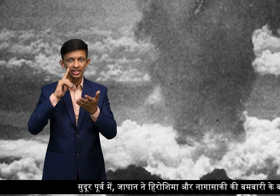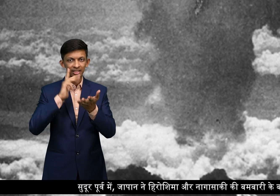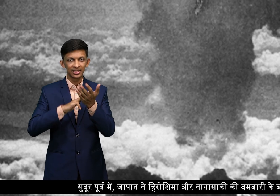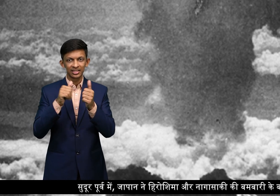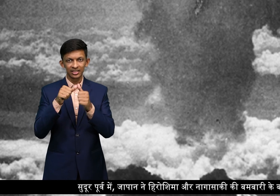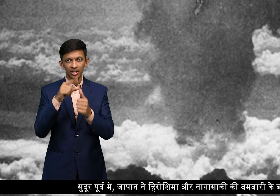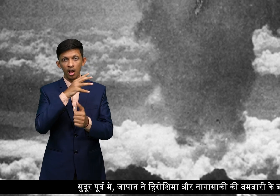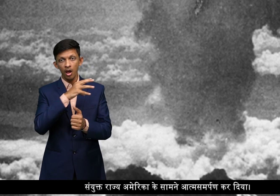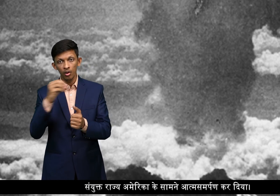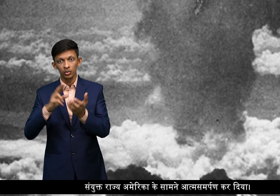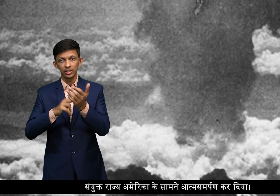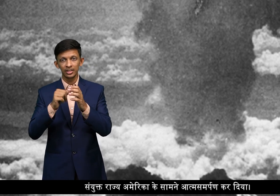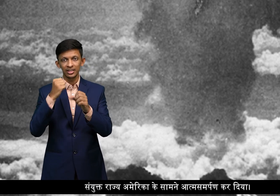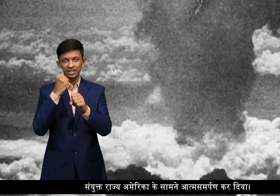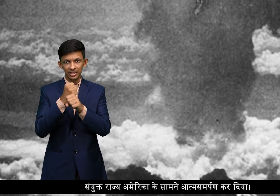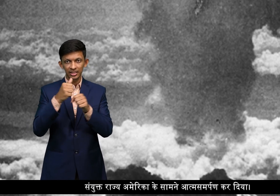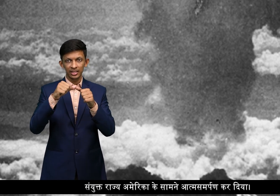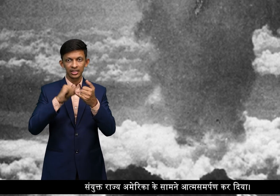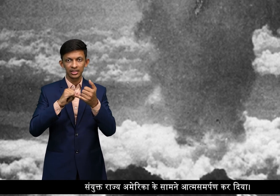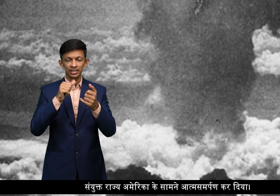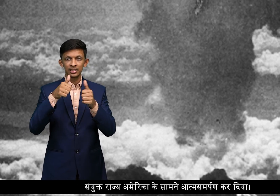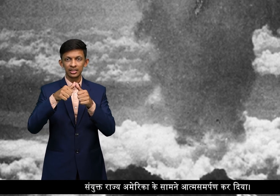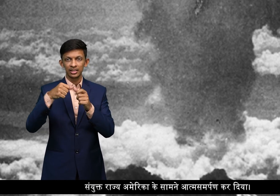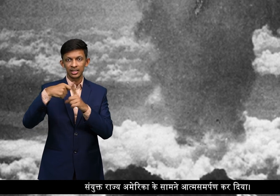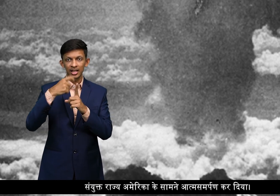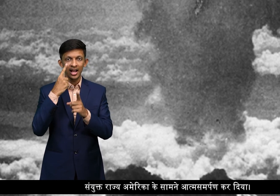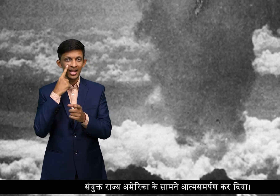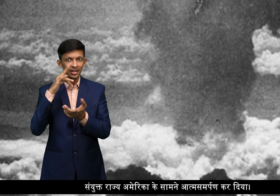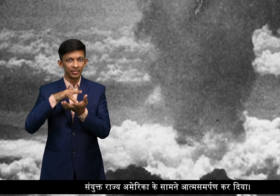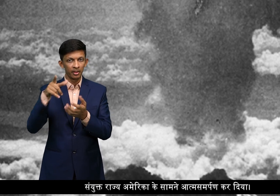and Nagasaki.